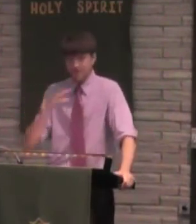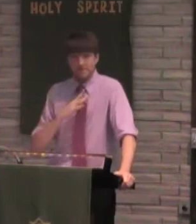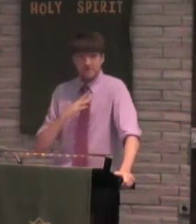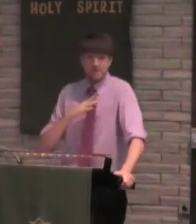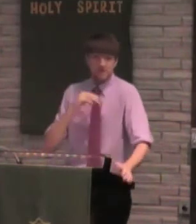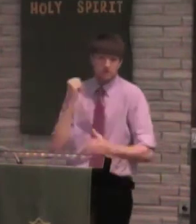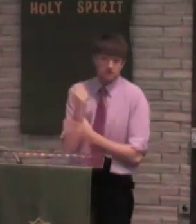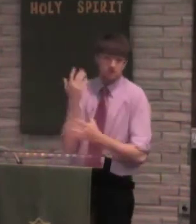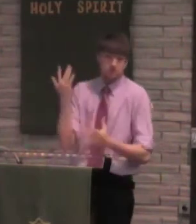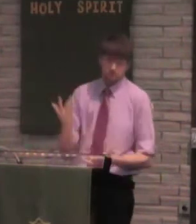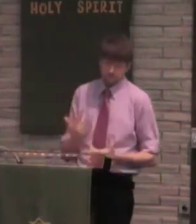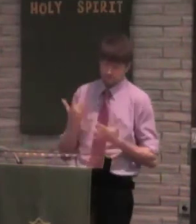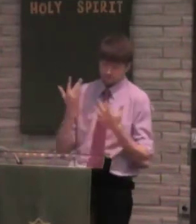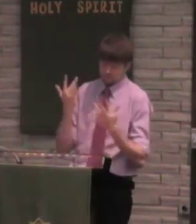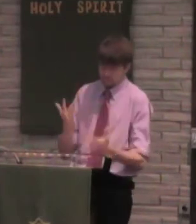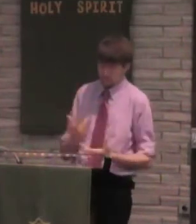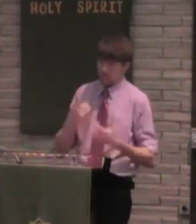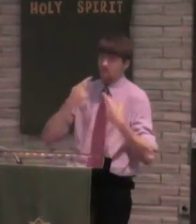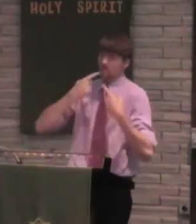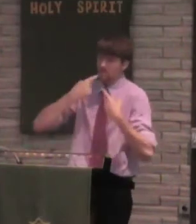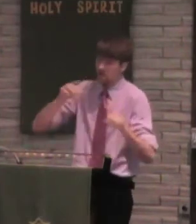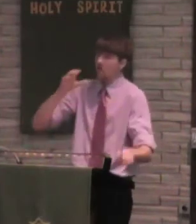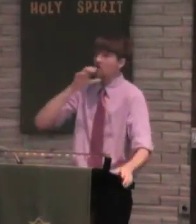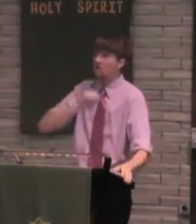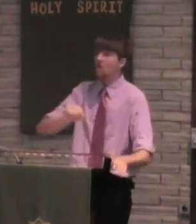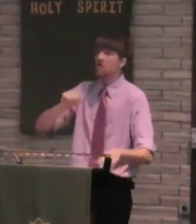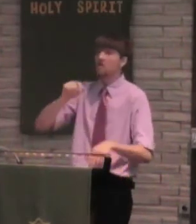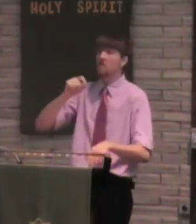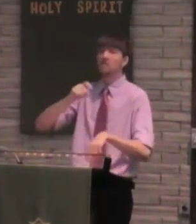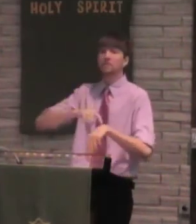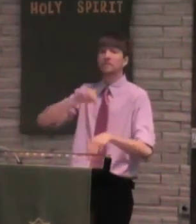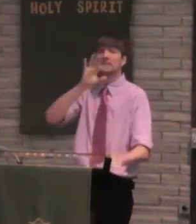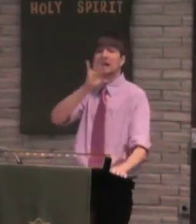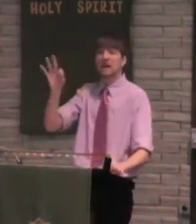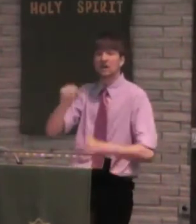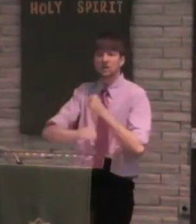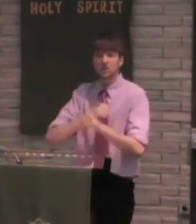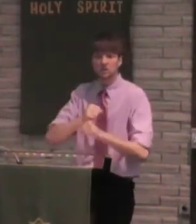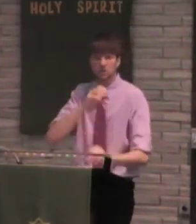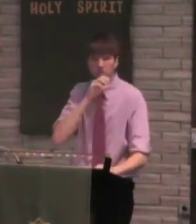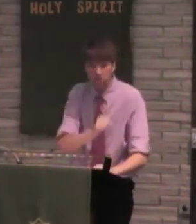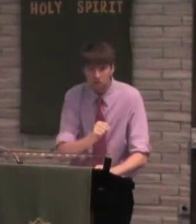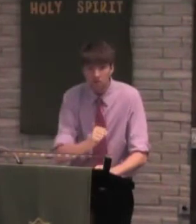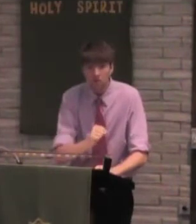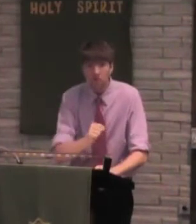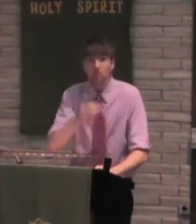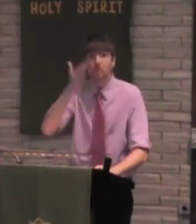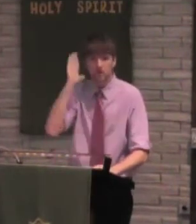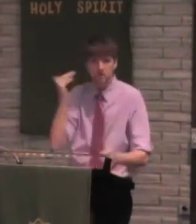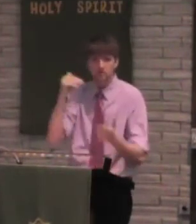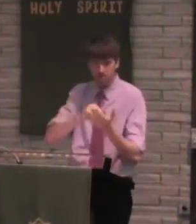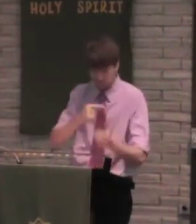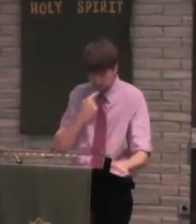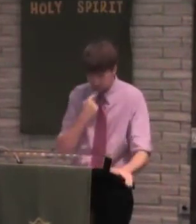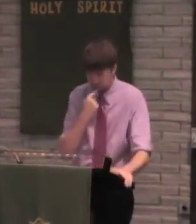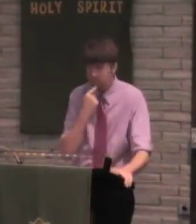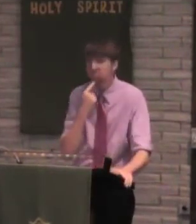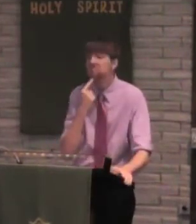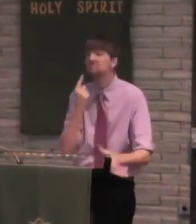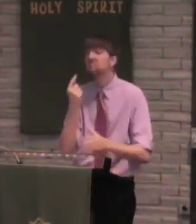that the servant would not bear children for him. So when he got to be 99 years old, God